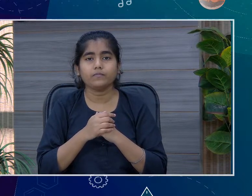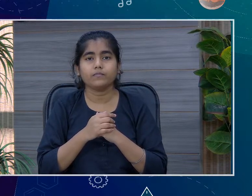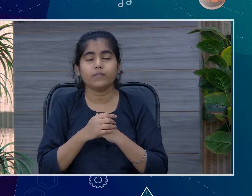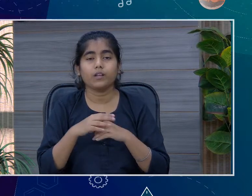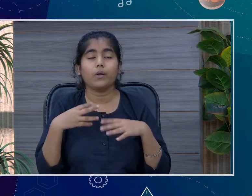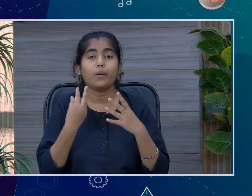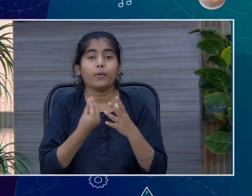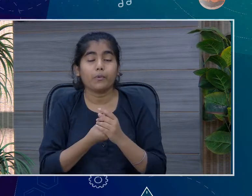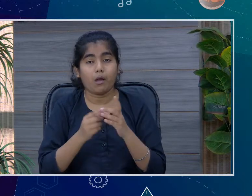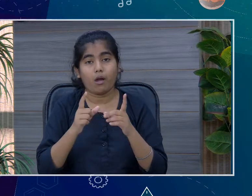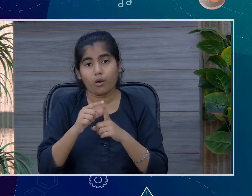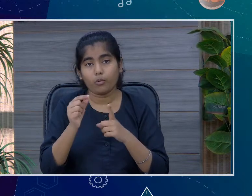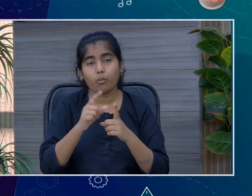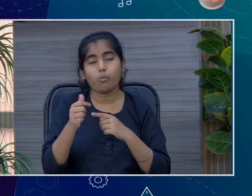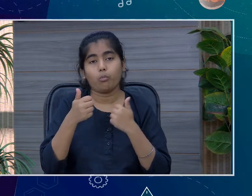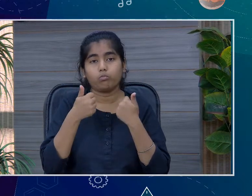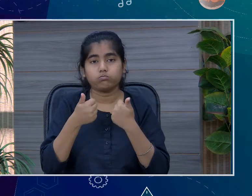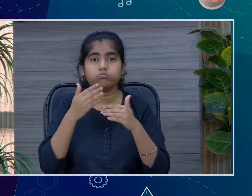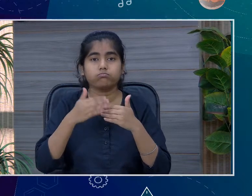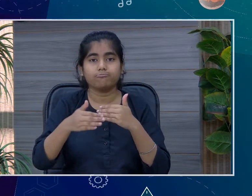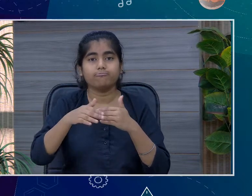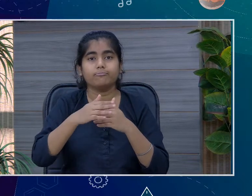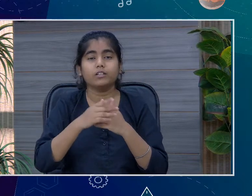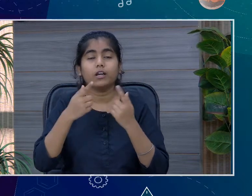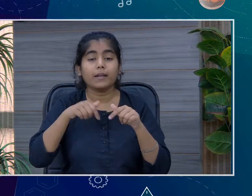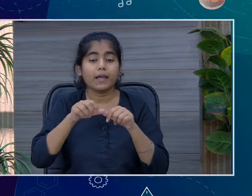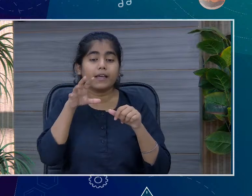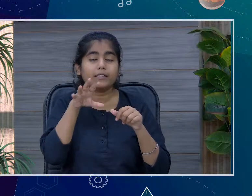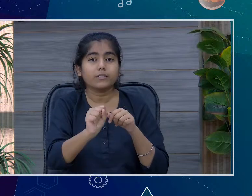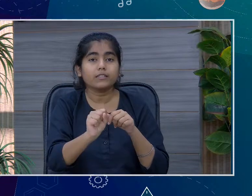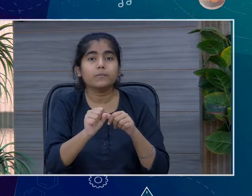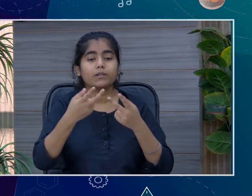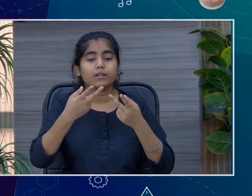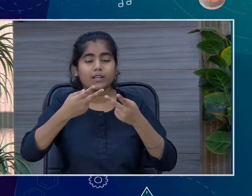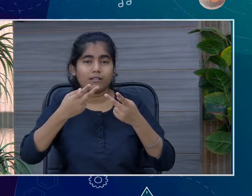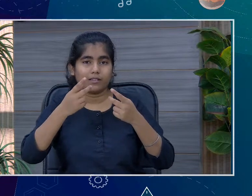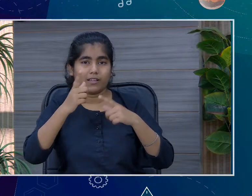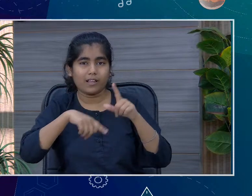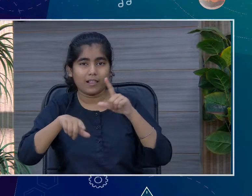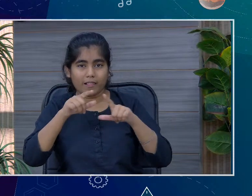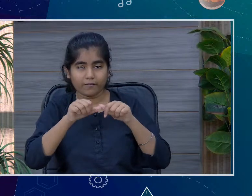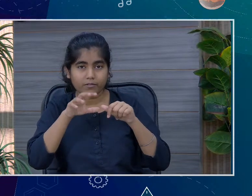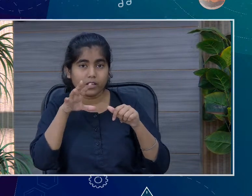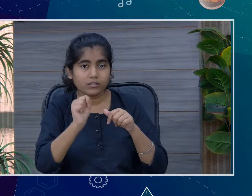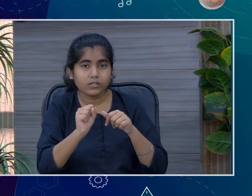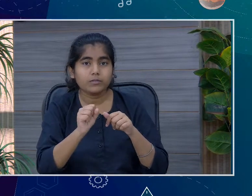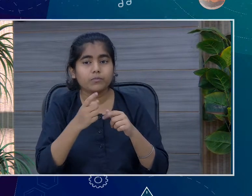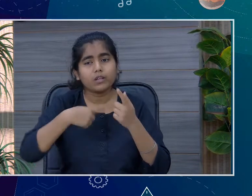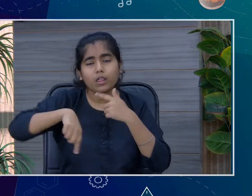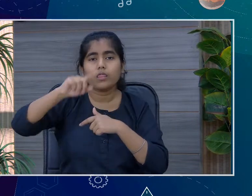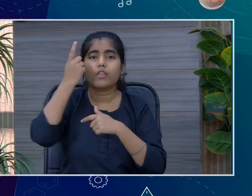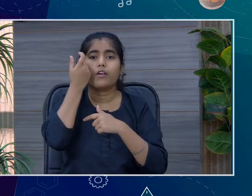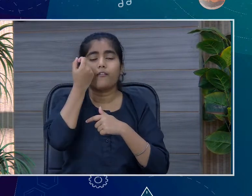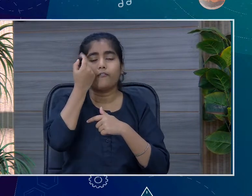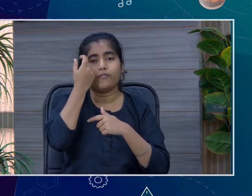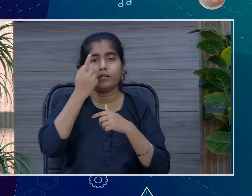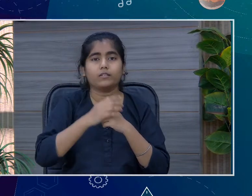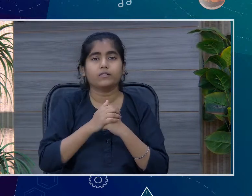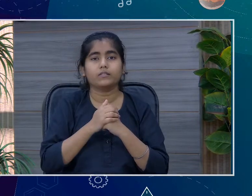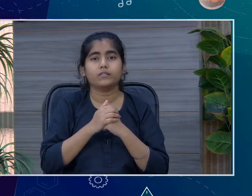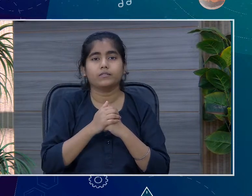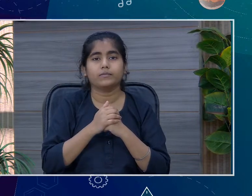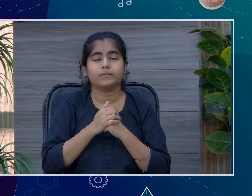are doing so for sign language. And accessibility in a language that they can understand